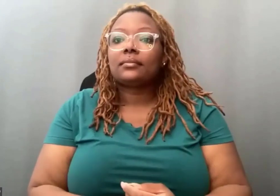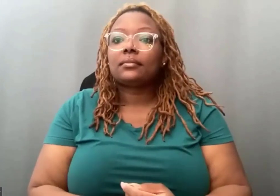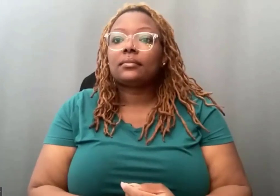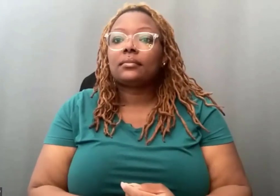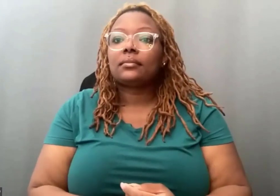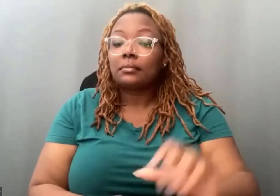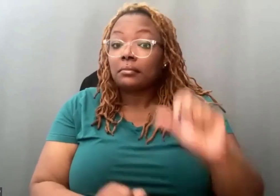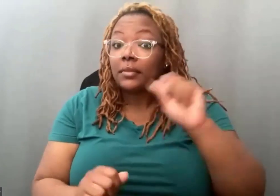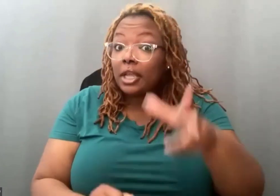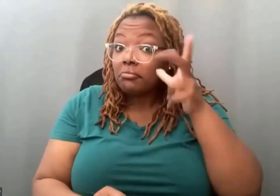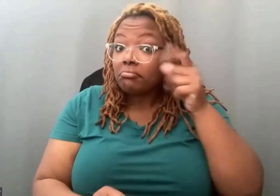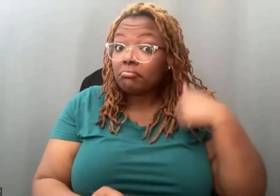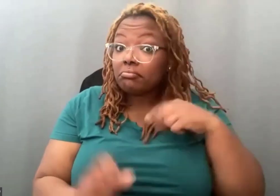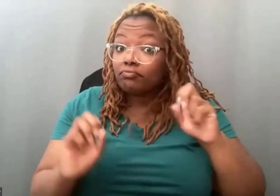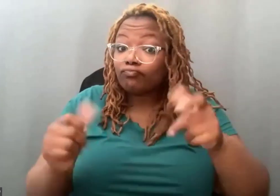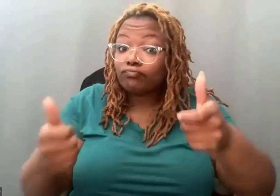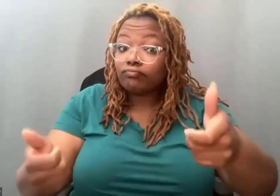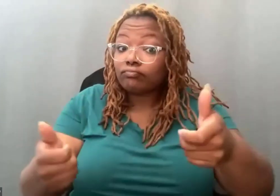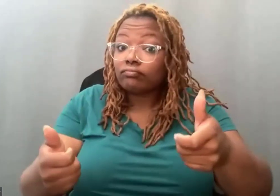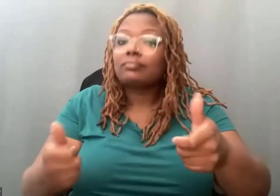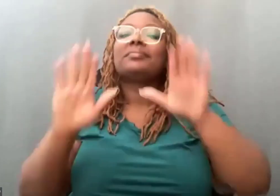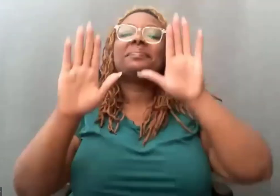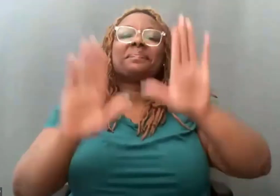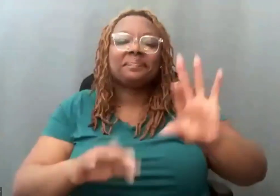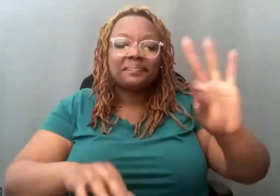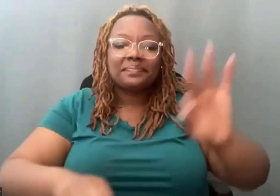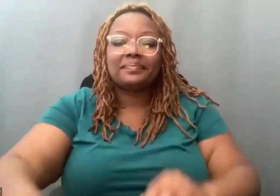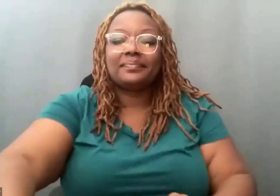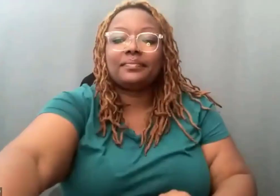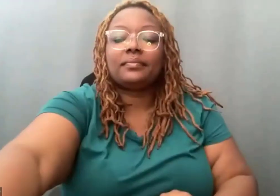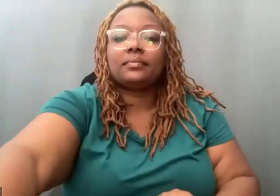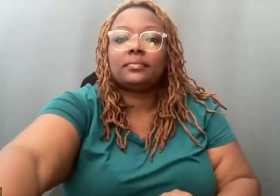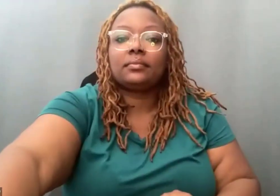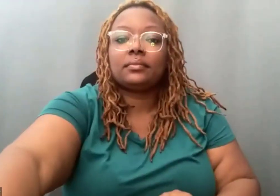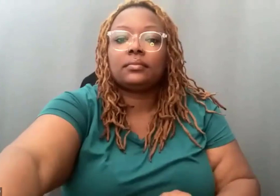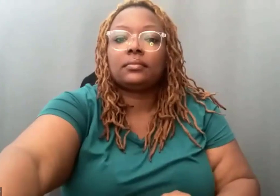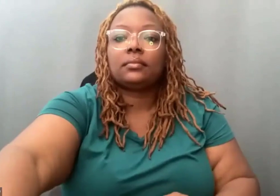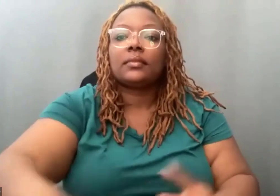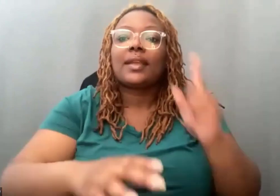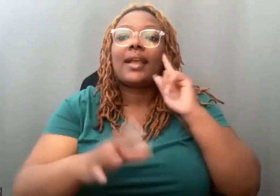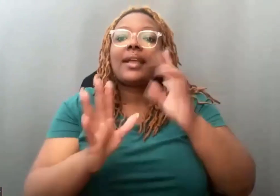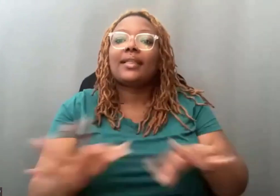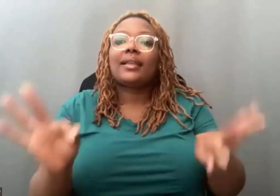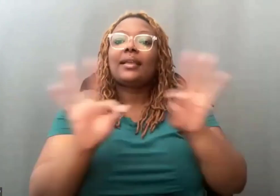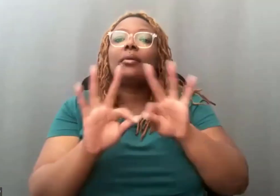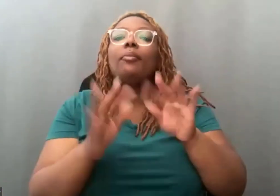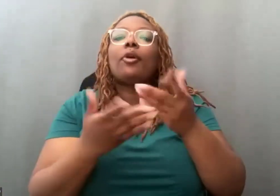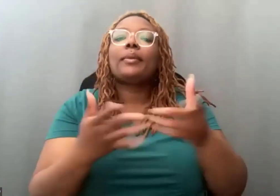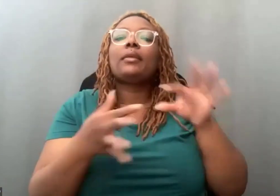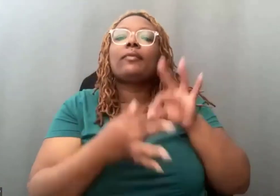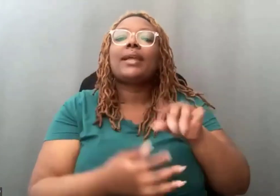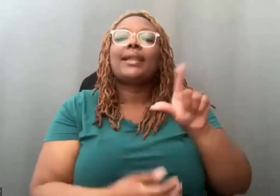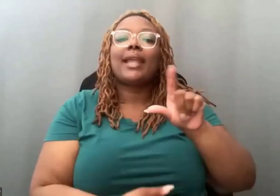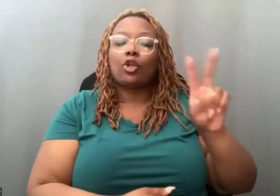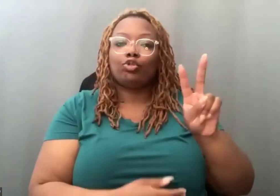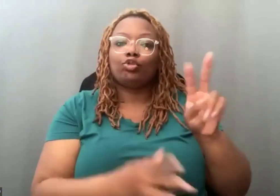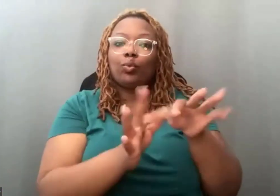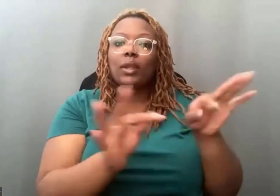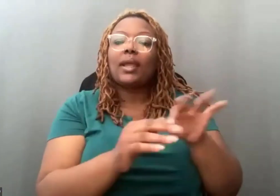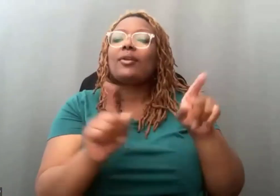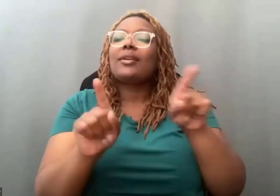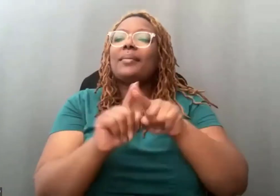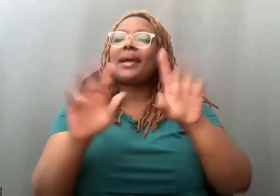Hi, can you hear me okay? Wonderful. So I think an important kind of movement related to L2 and maybe to